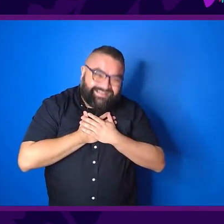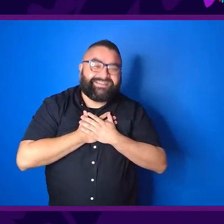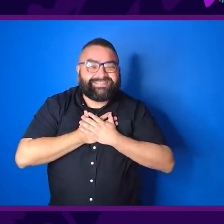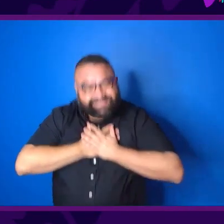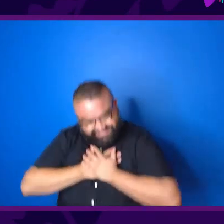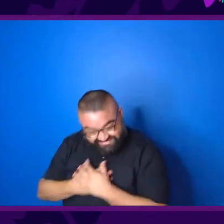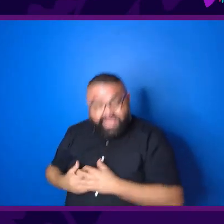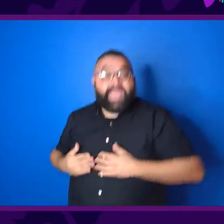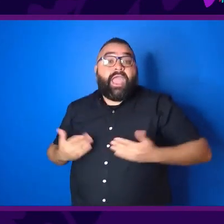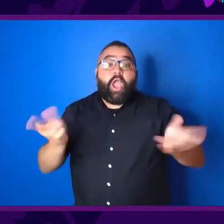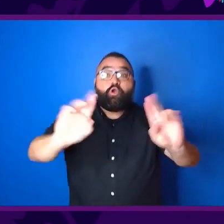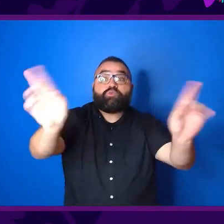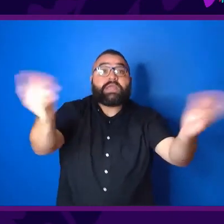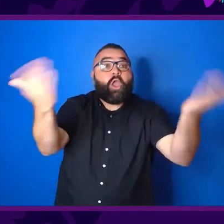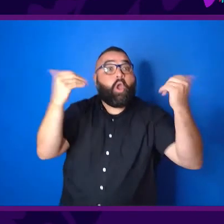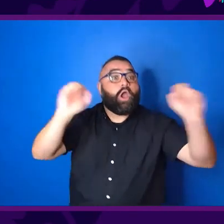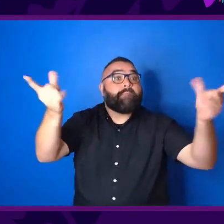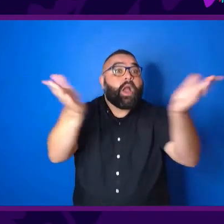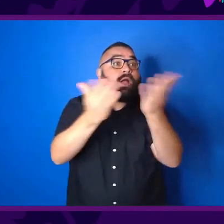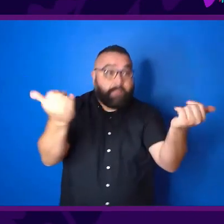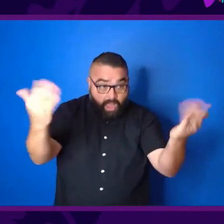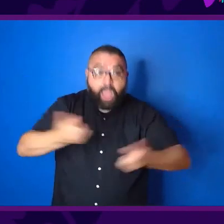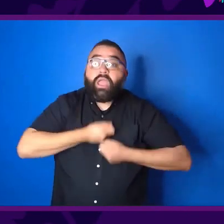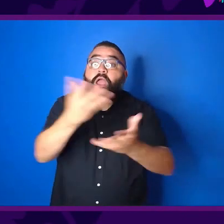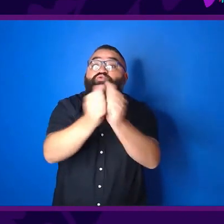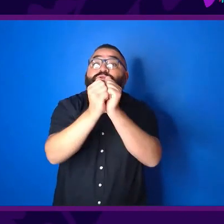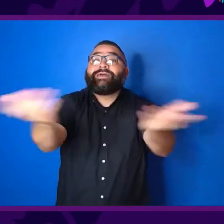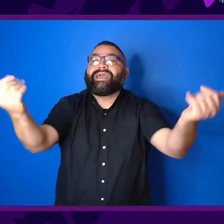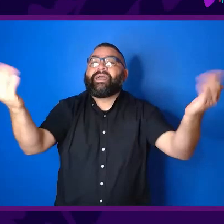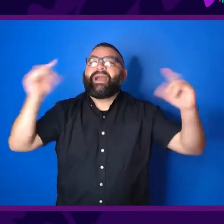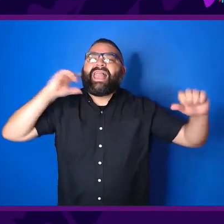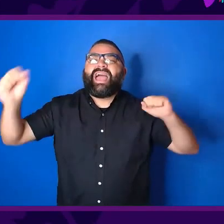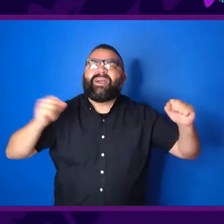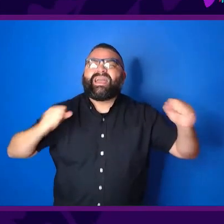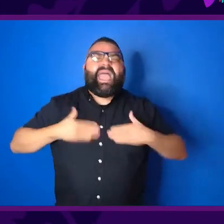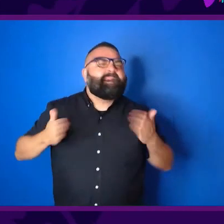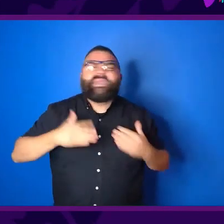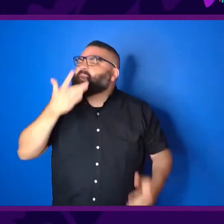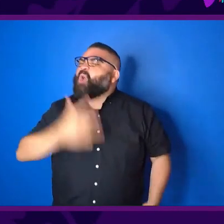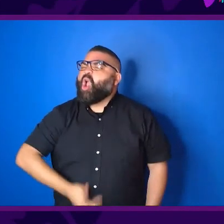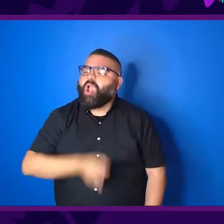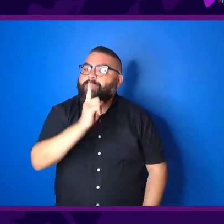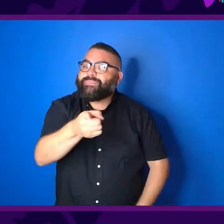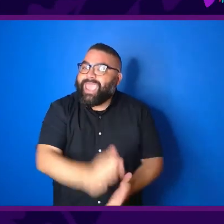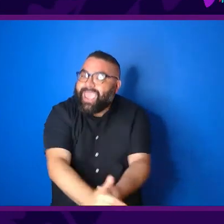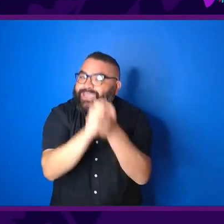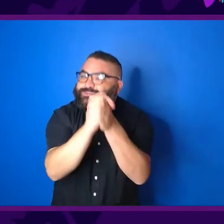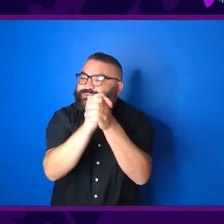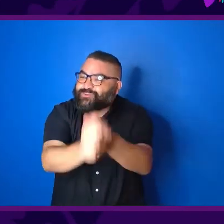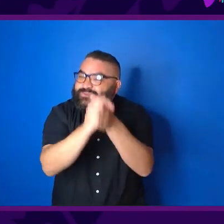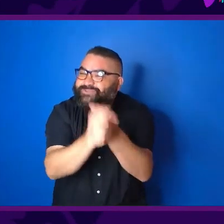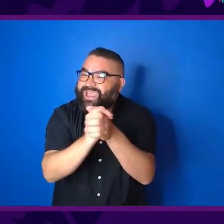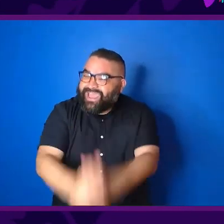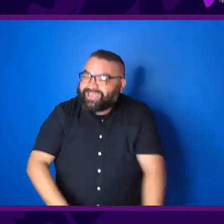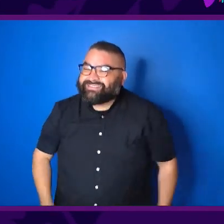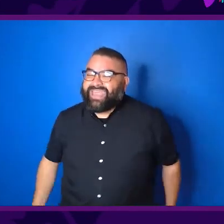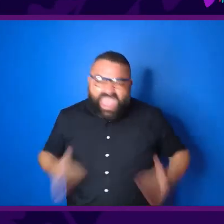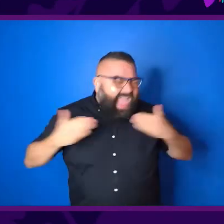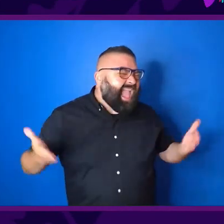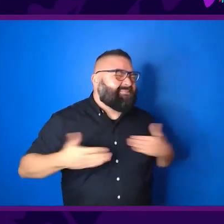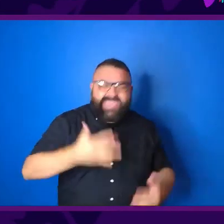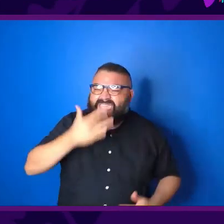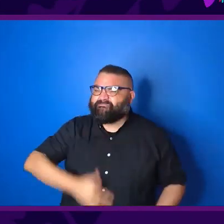right, everybody, we want to hear you sing nice and loud. Happy birthday to you.